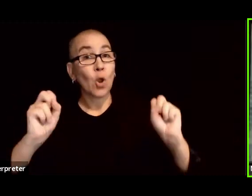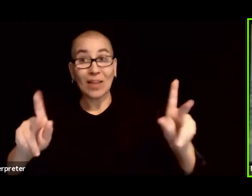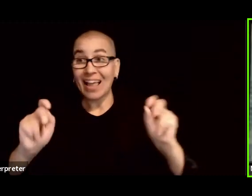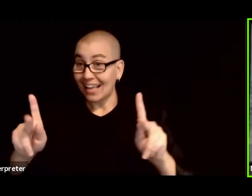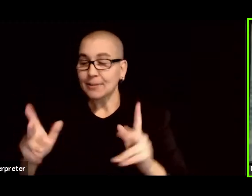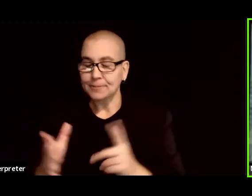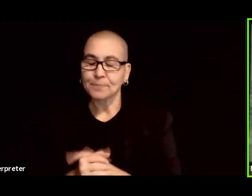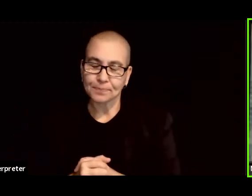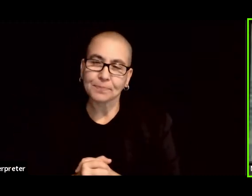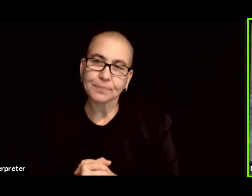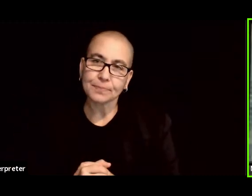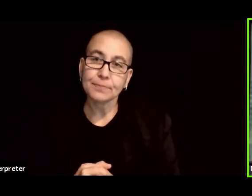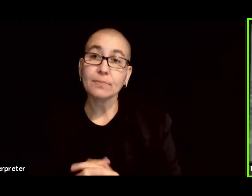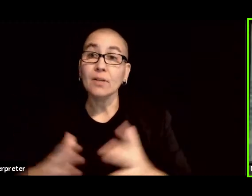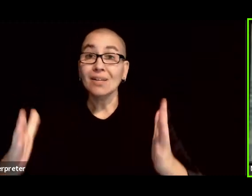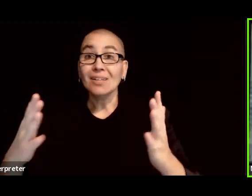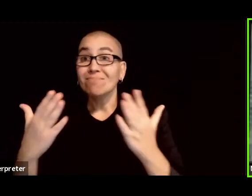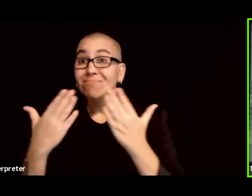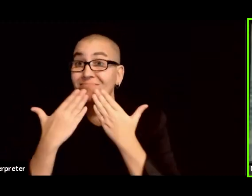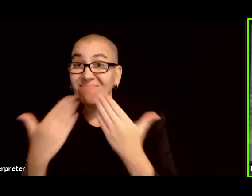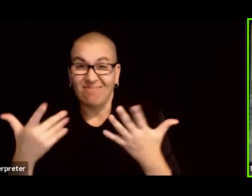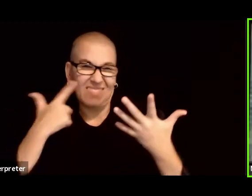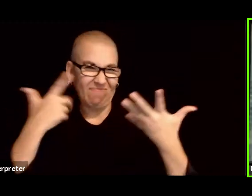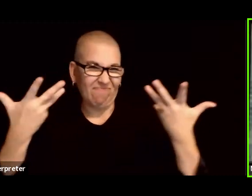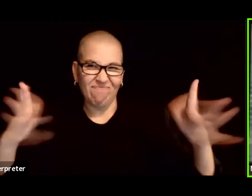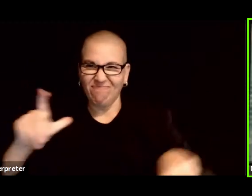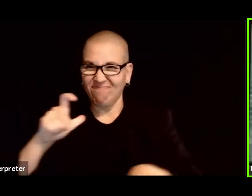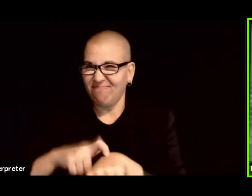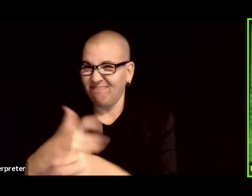All right, that is all the time we have for this afternoon. We invite